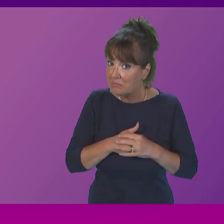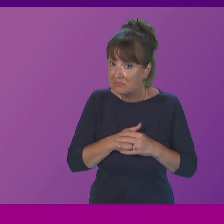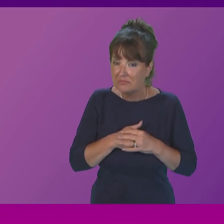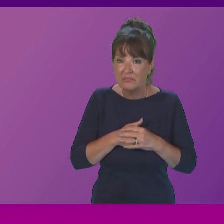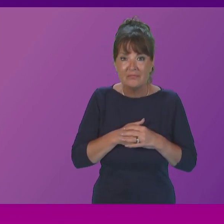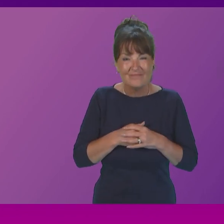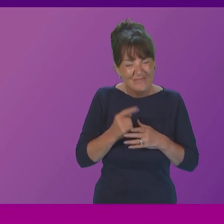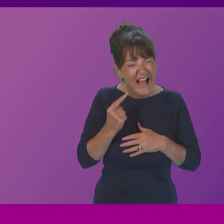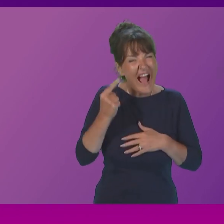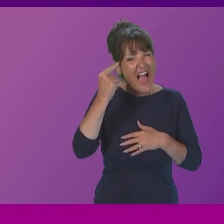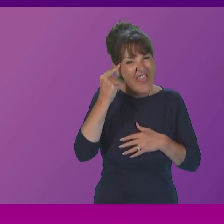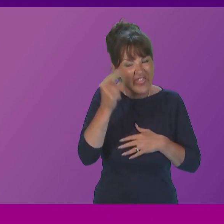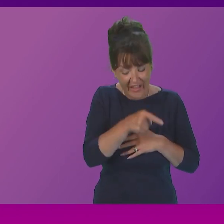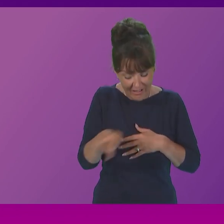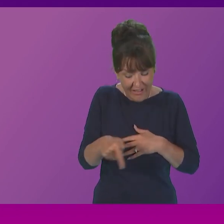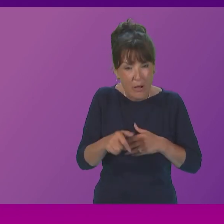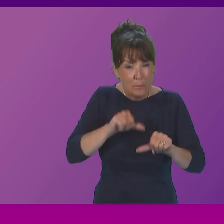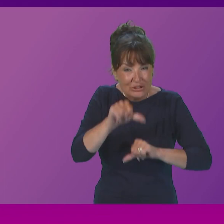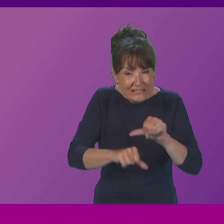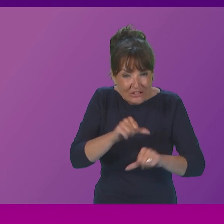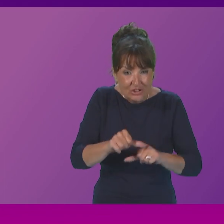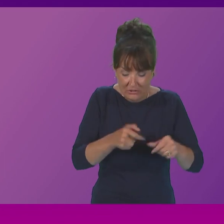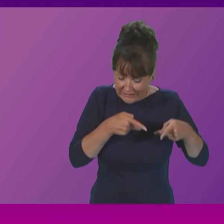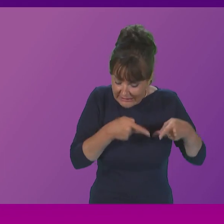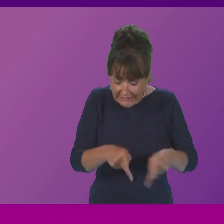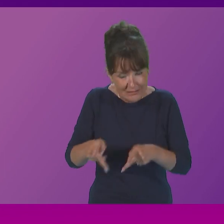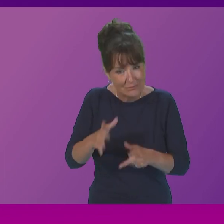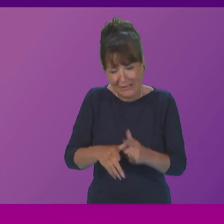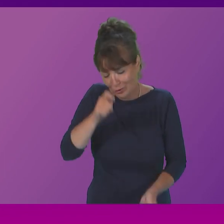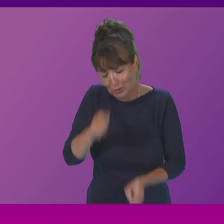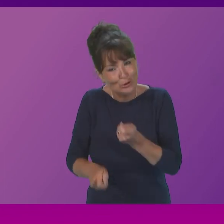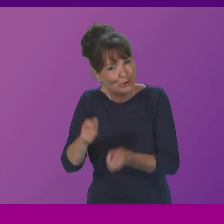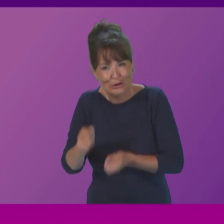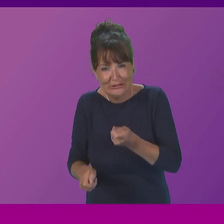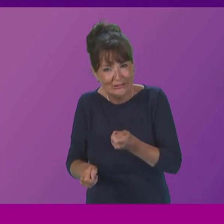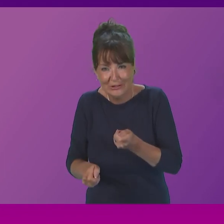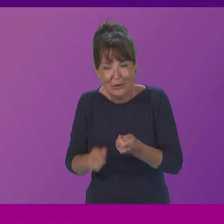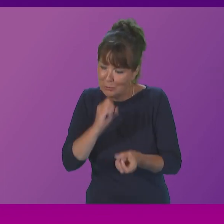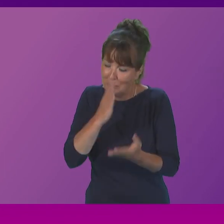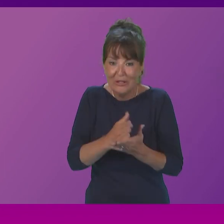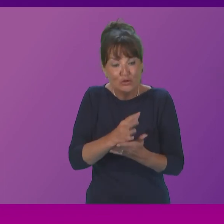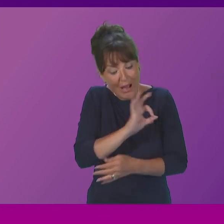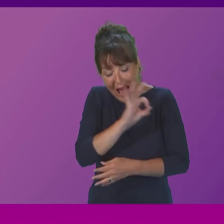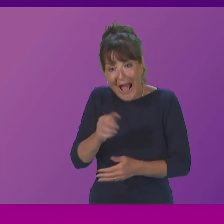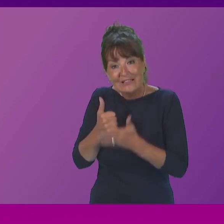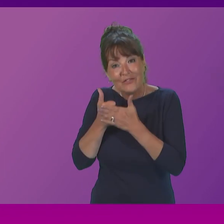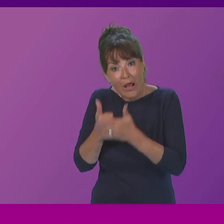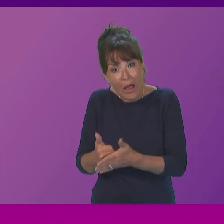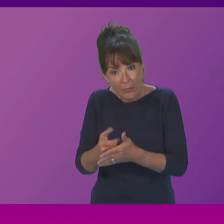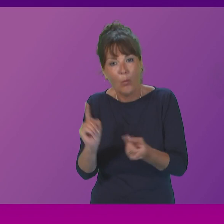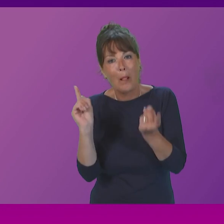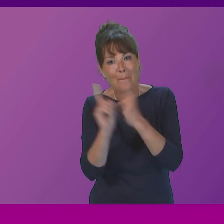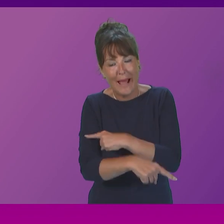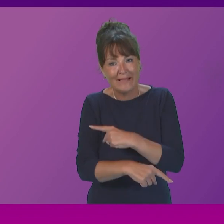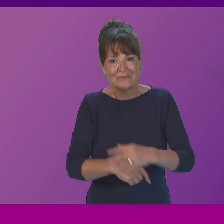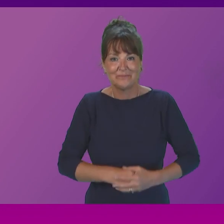is that the systems need to catch up with when people are reaching out for that help, and they do that. I think I'll put that question to